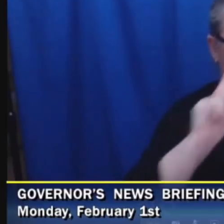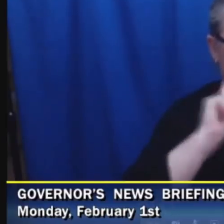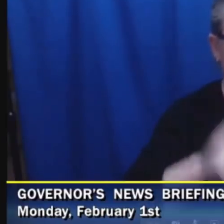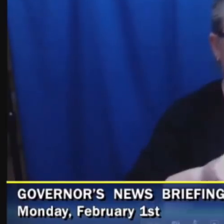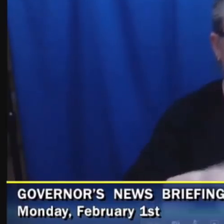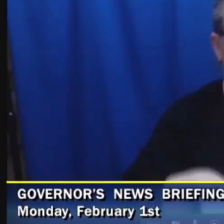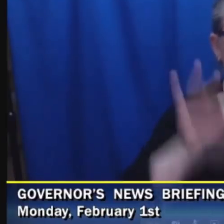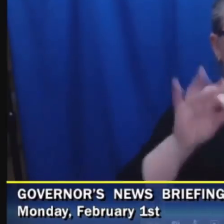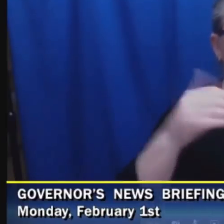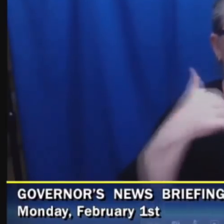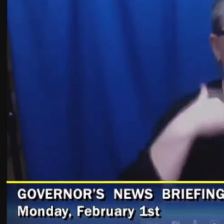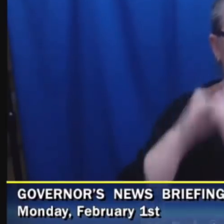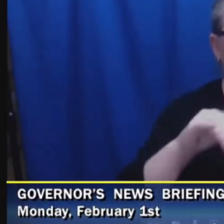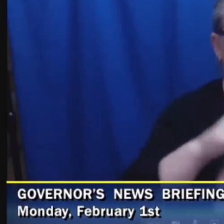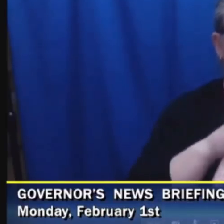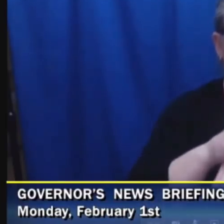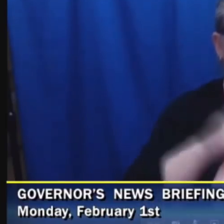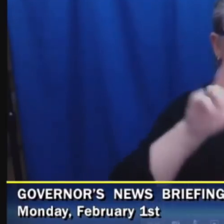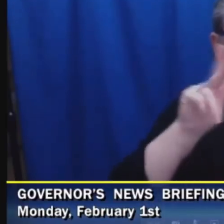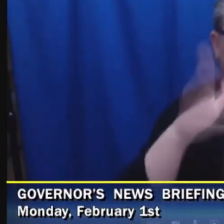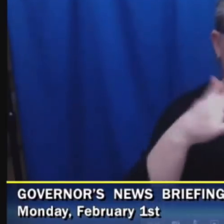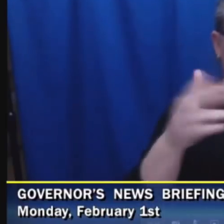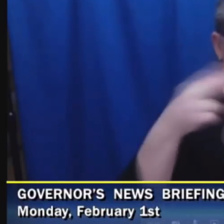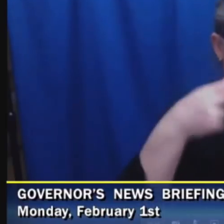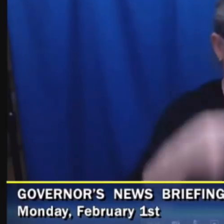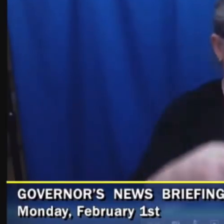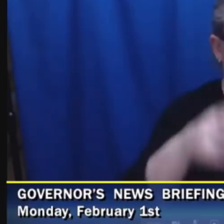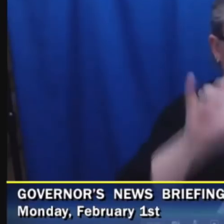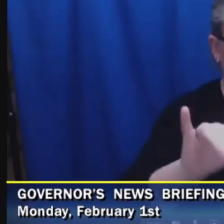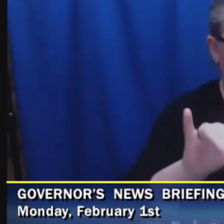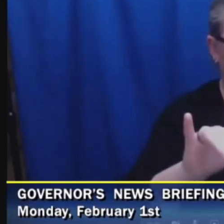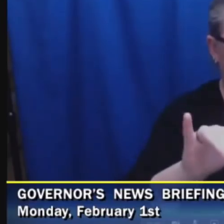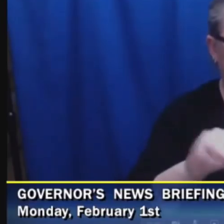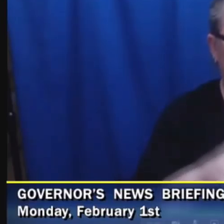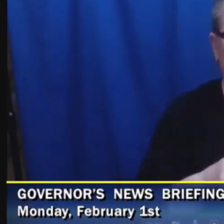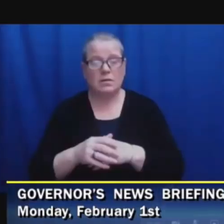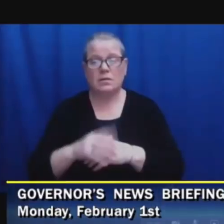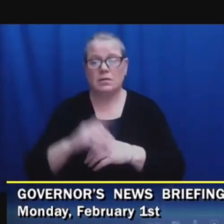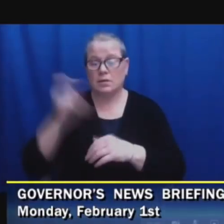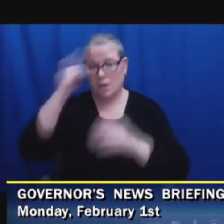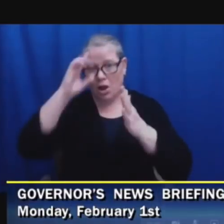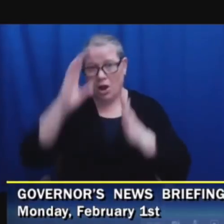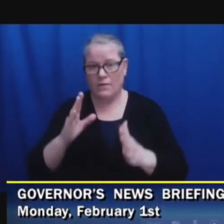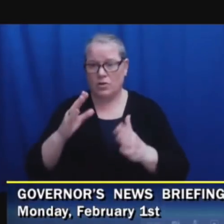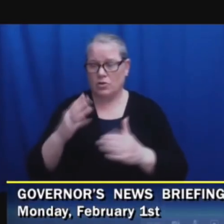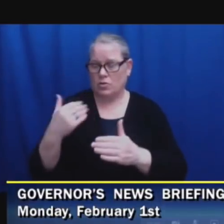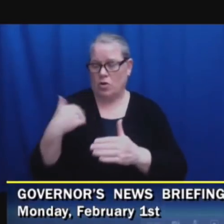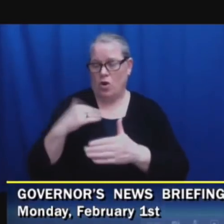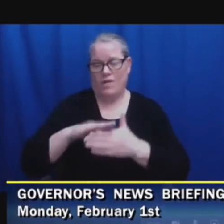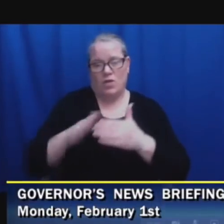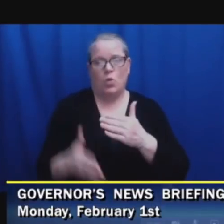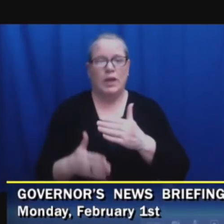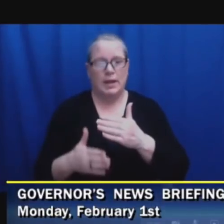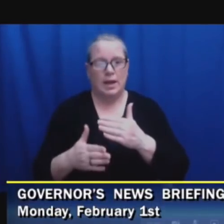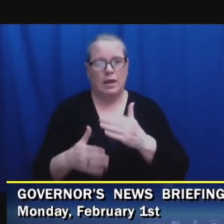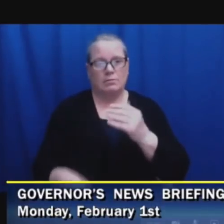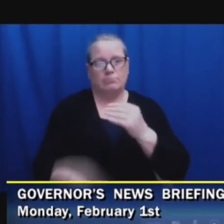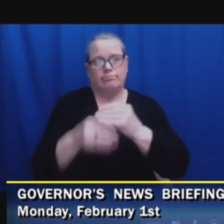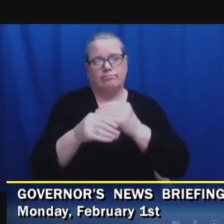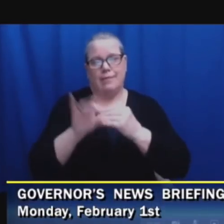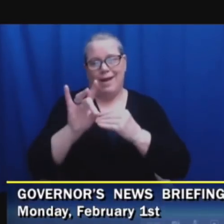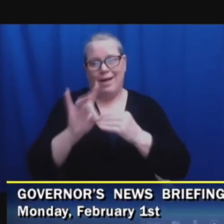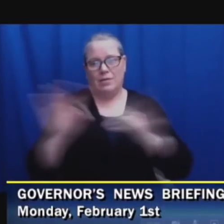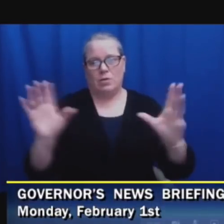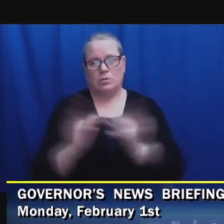the British variant, or whatever we're calling it? Another 8 were diagnosed over the weekend, bringing us to a total of 16. So